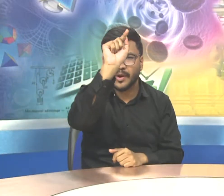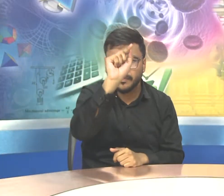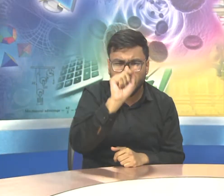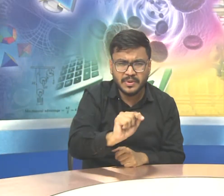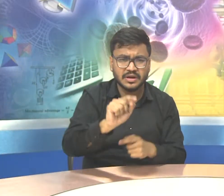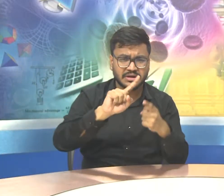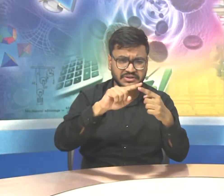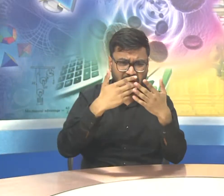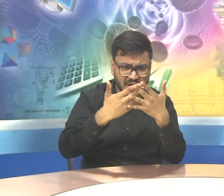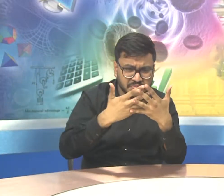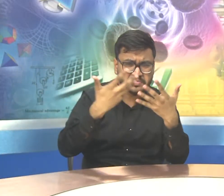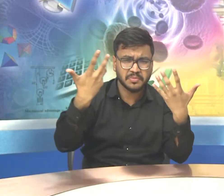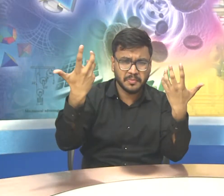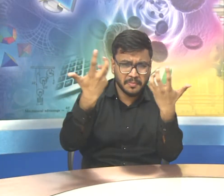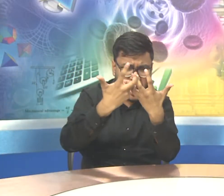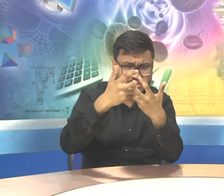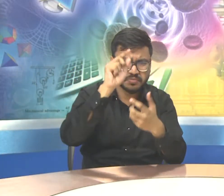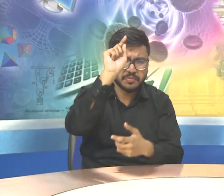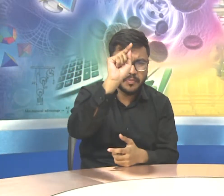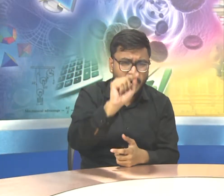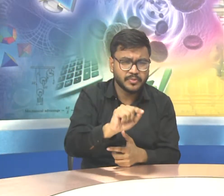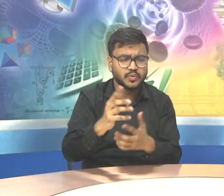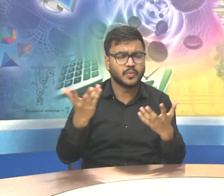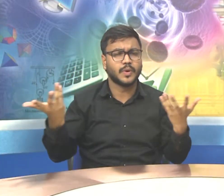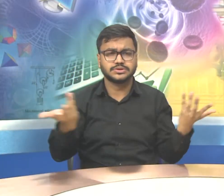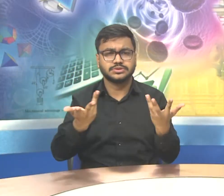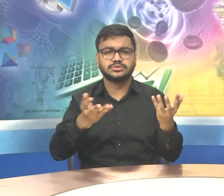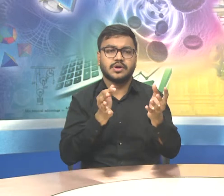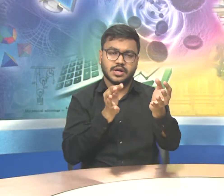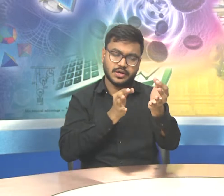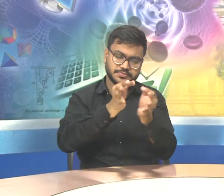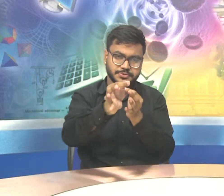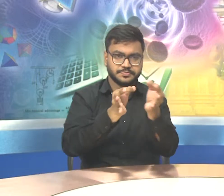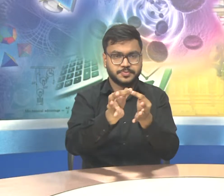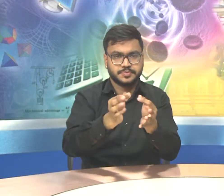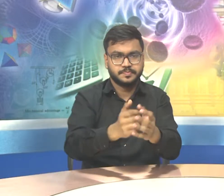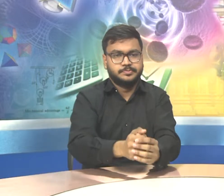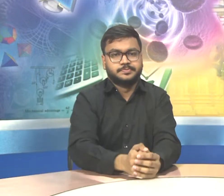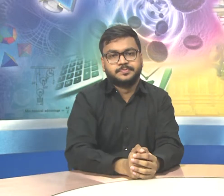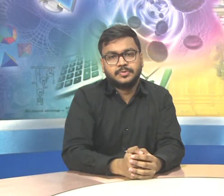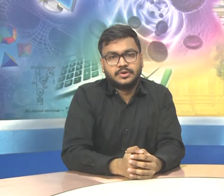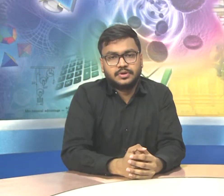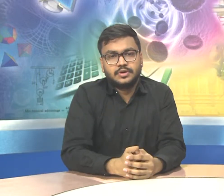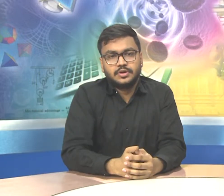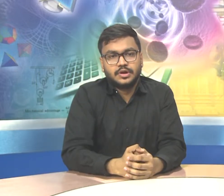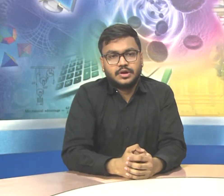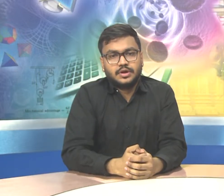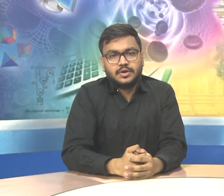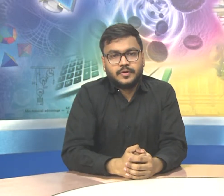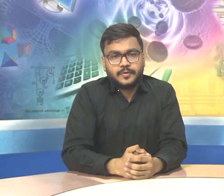And they will also learn the qualifications and method of election of president.